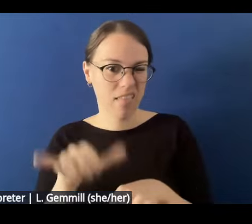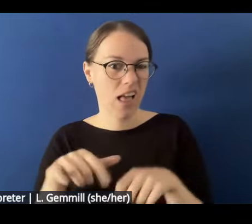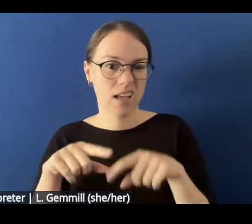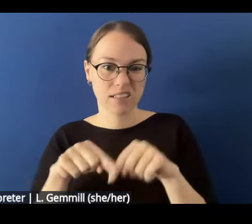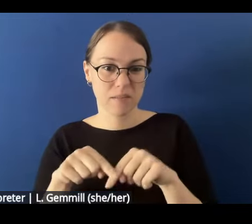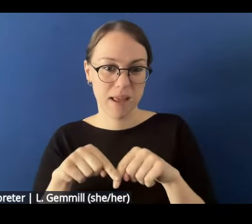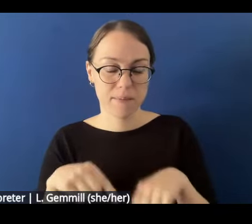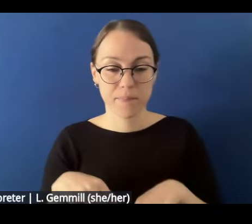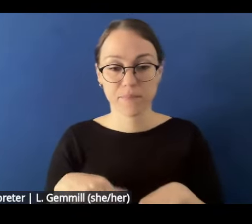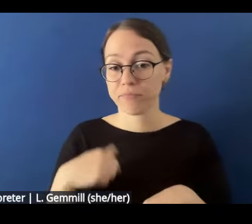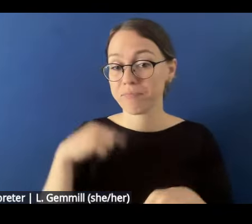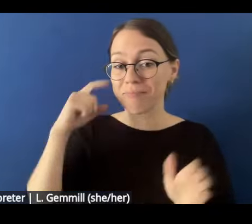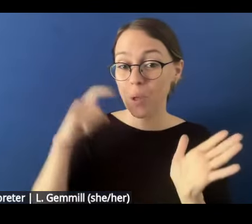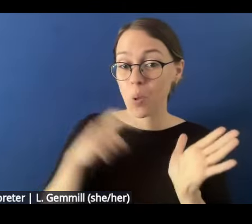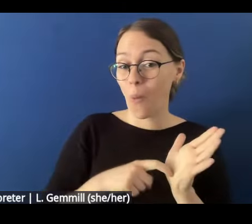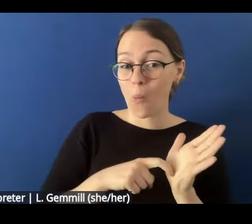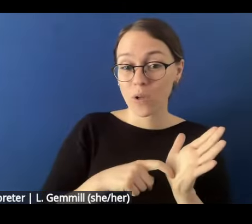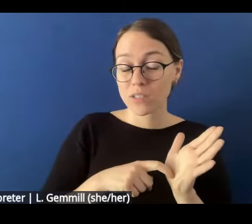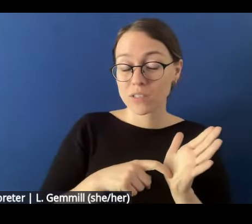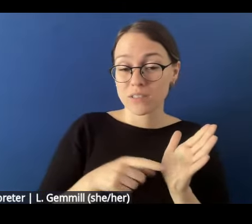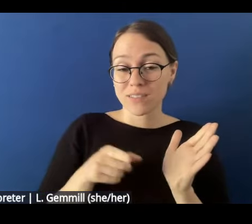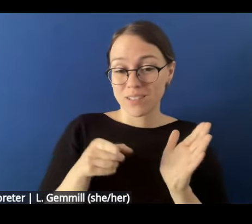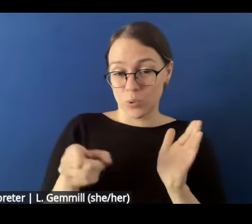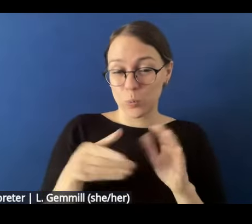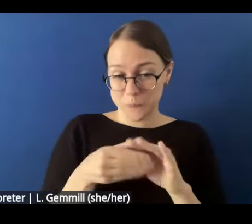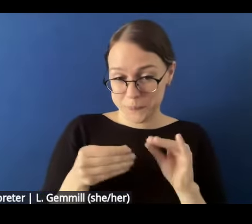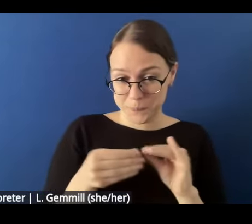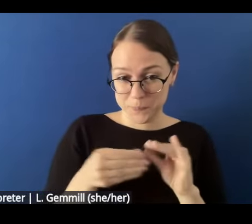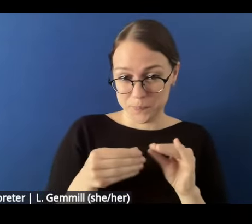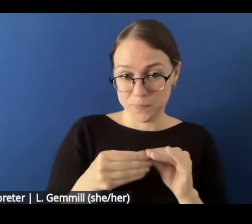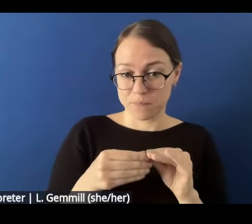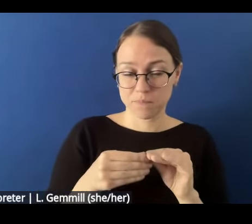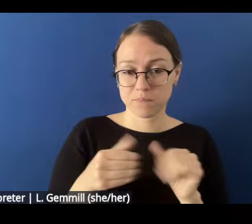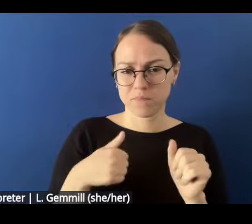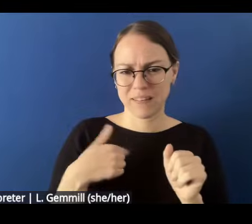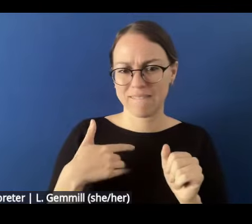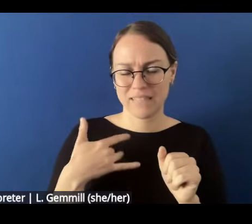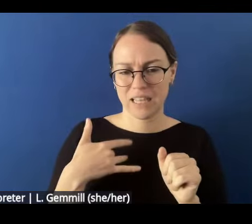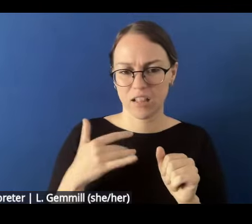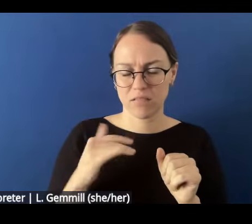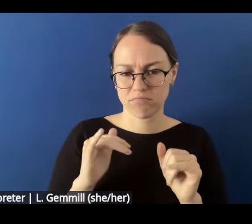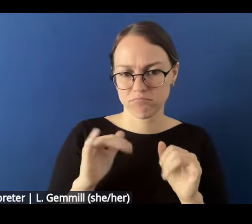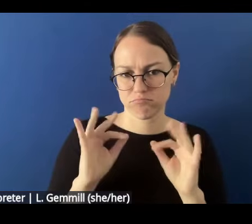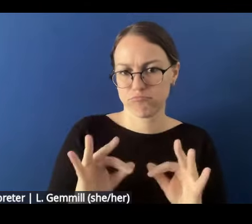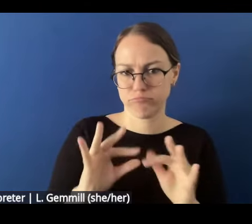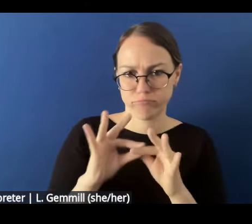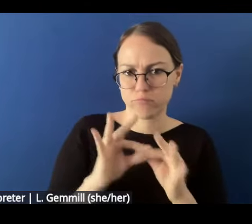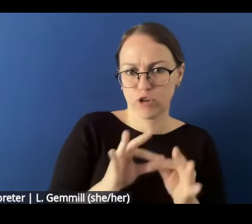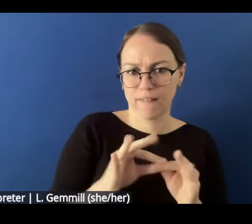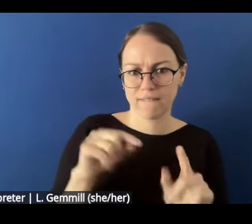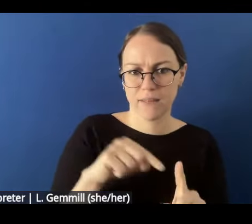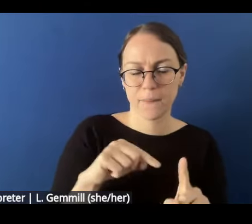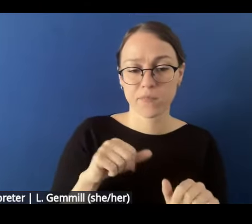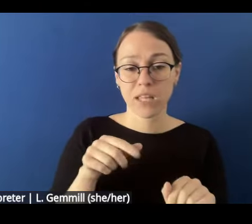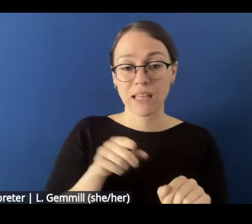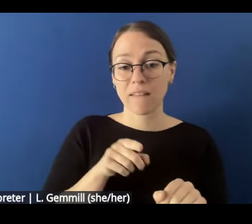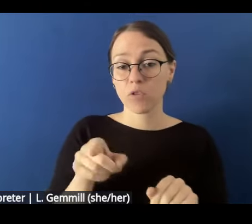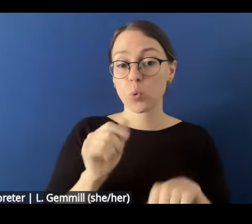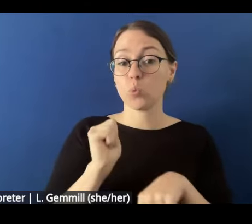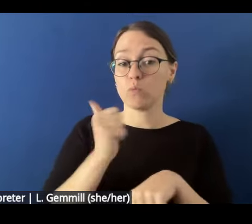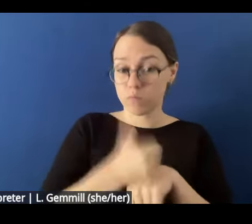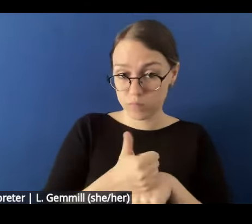saying, which is resonating very well, is if you put this in place, you're establishing a